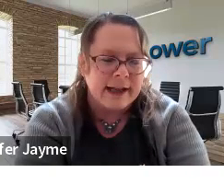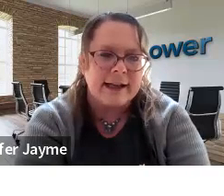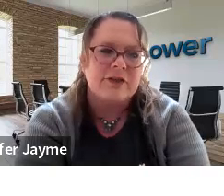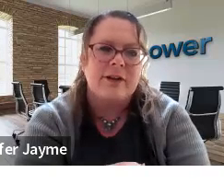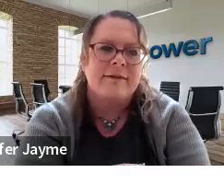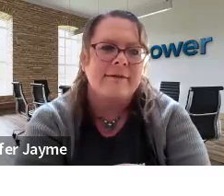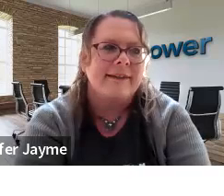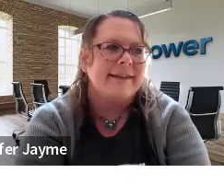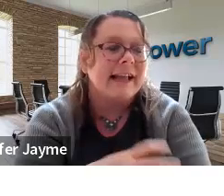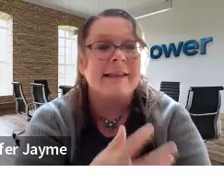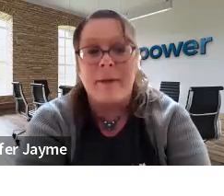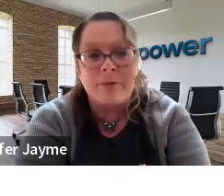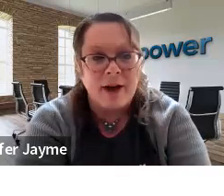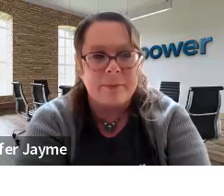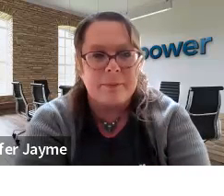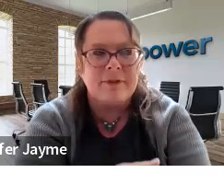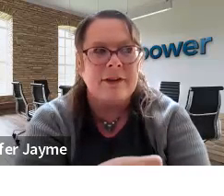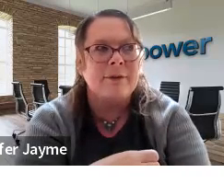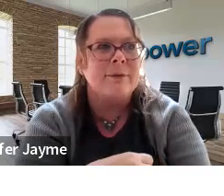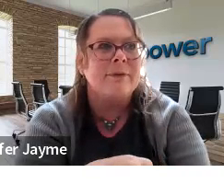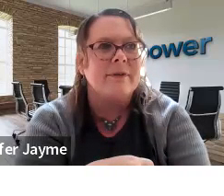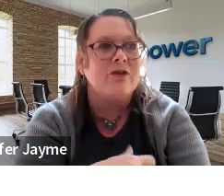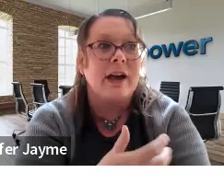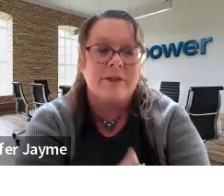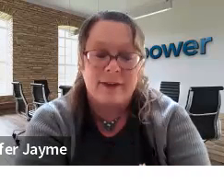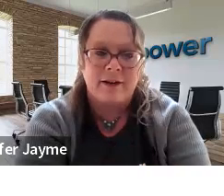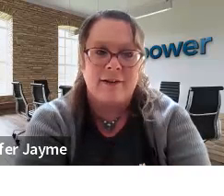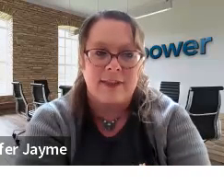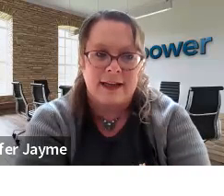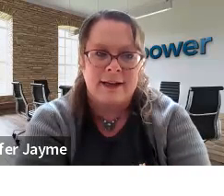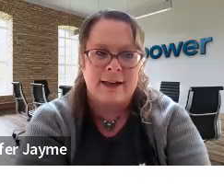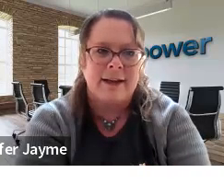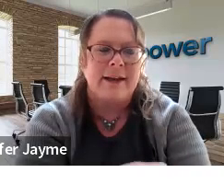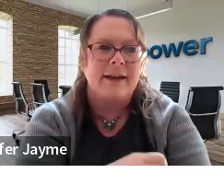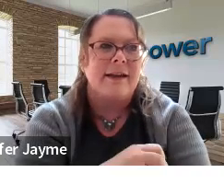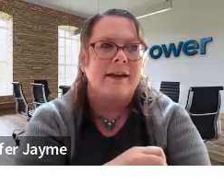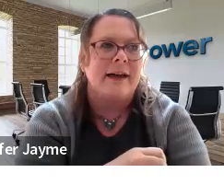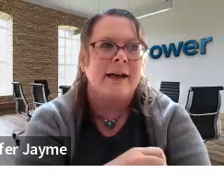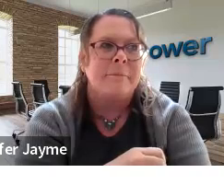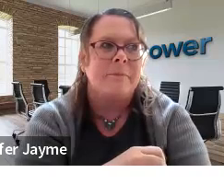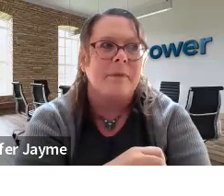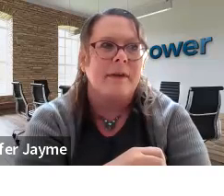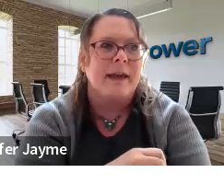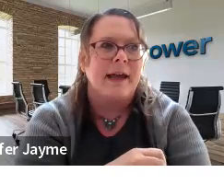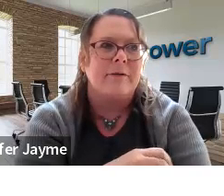internet connection, a laptop to use, childcare if they need it,